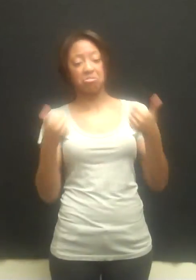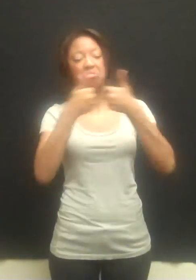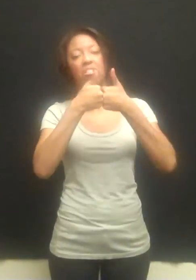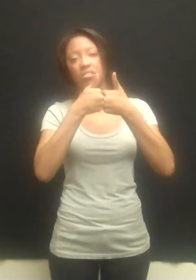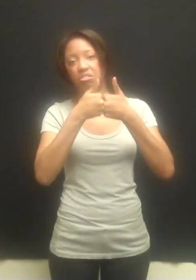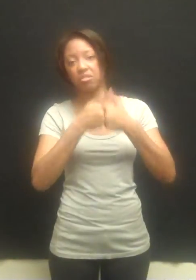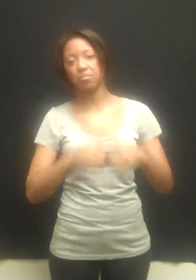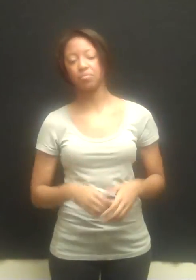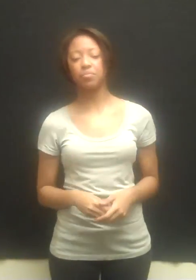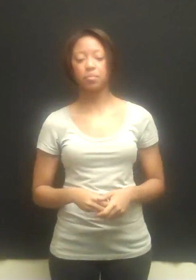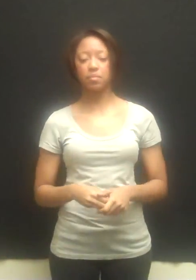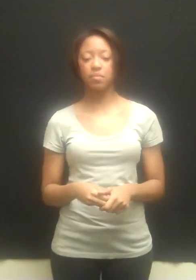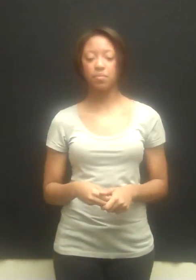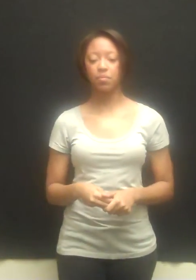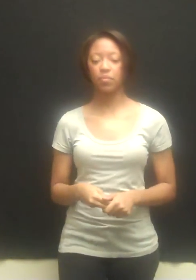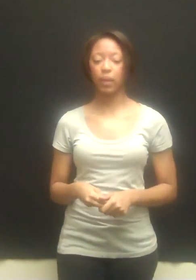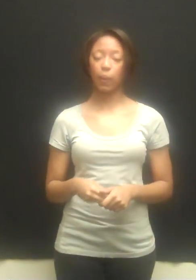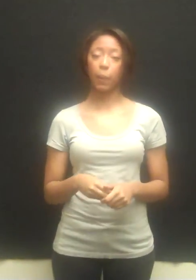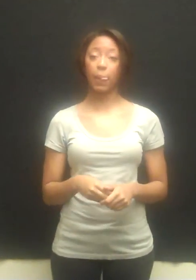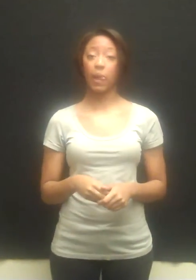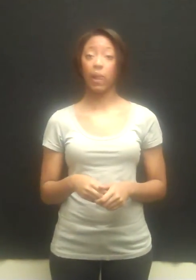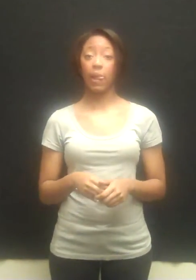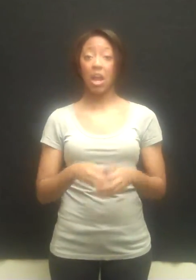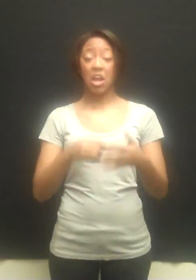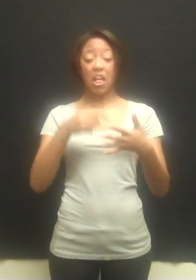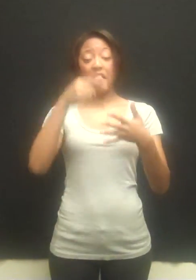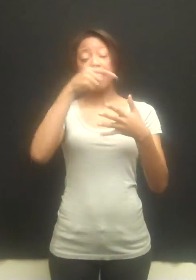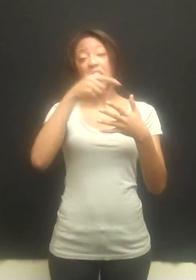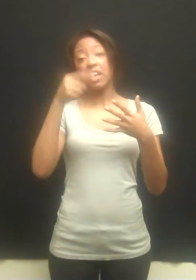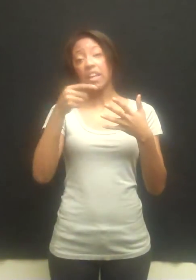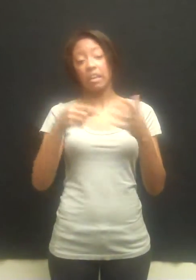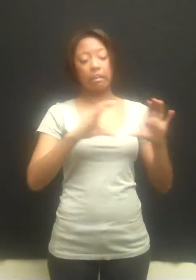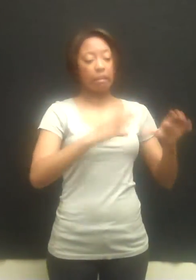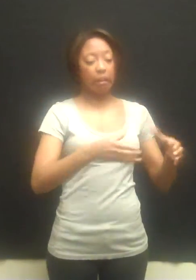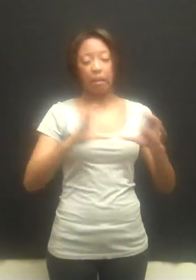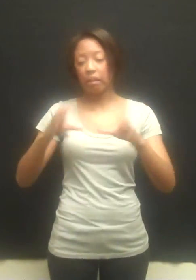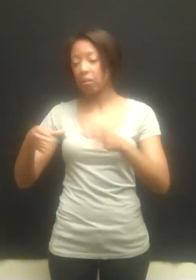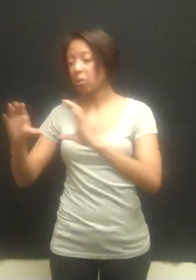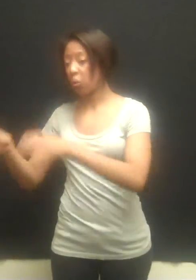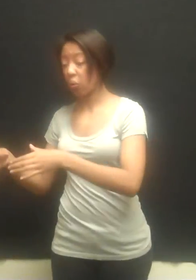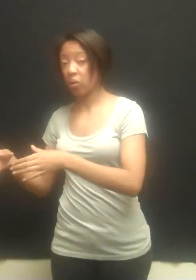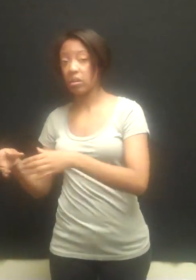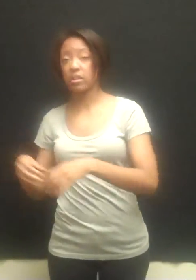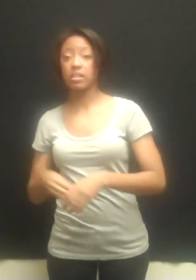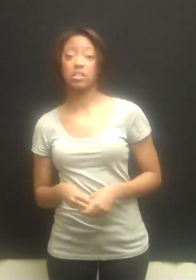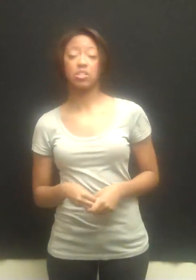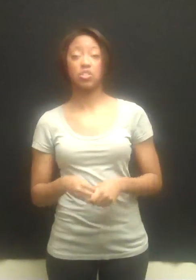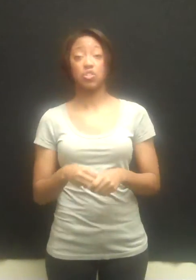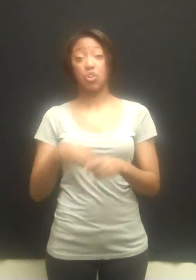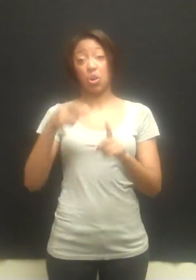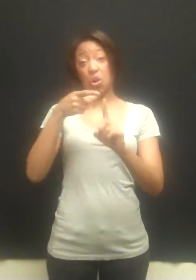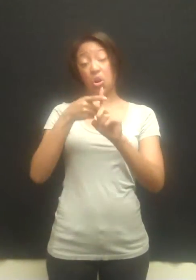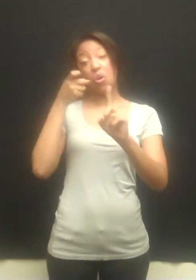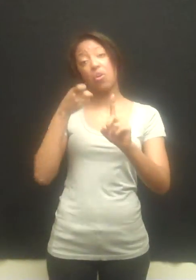The following categories that you see here are articles from the website that I mentioned earlier, the Job Accommodations Network